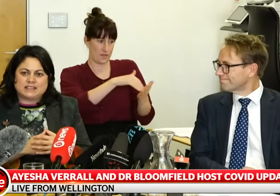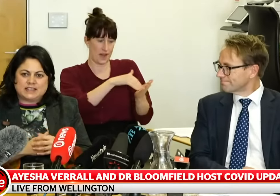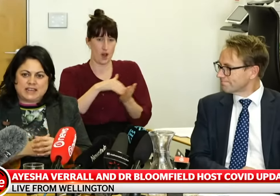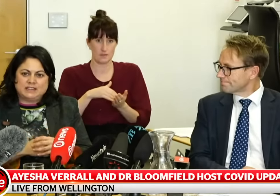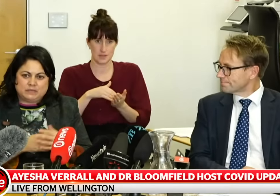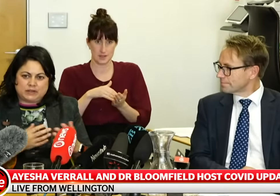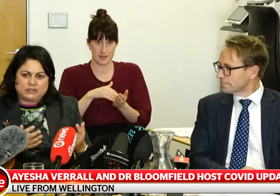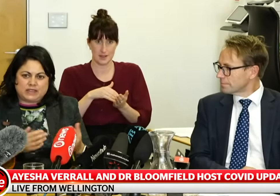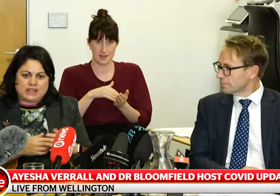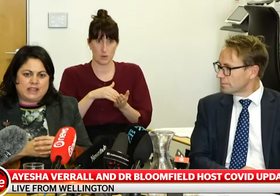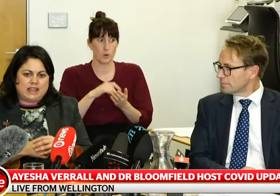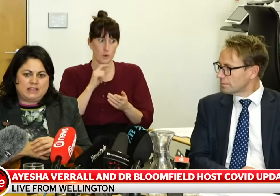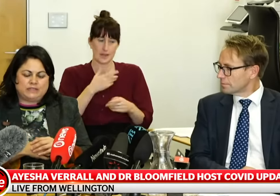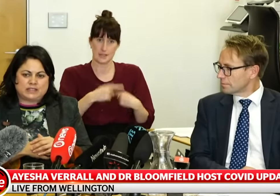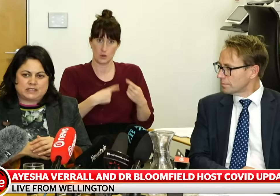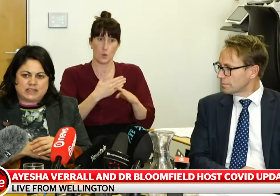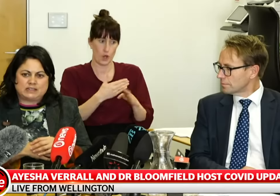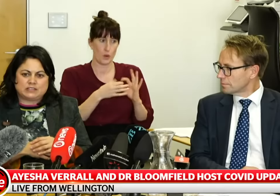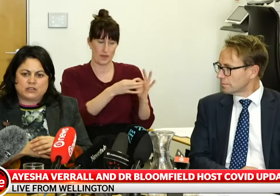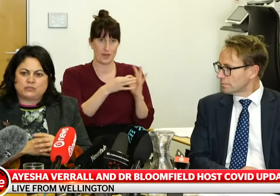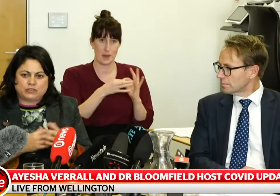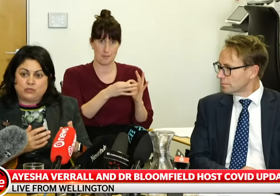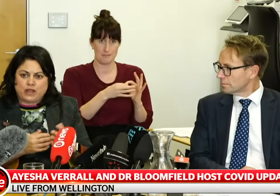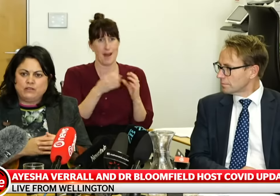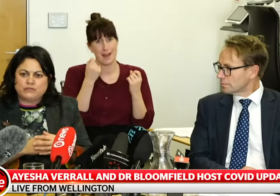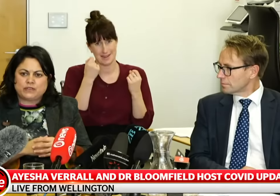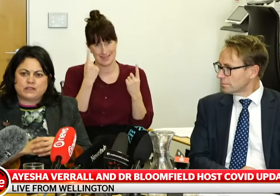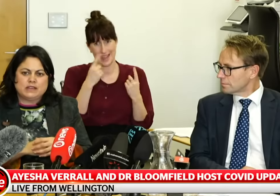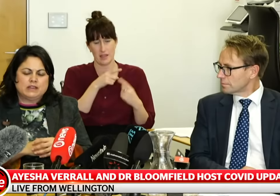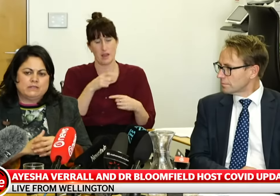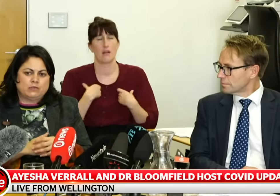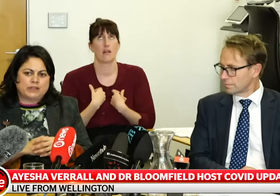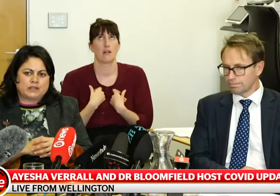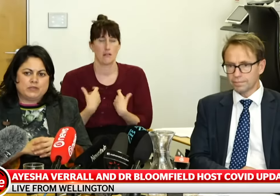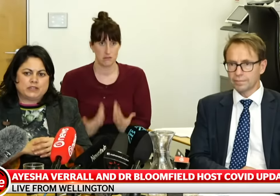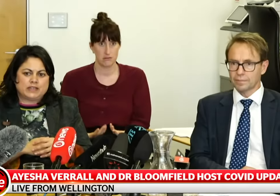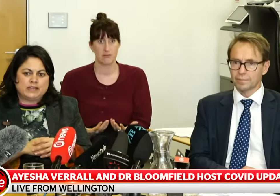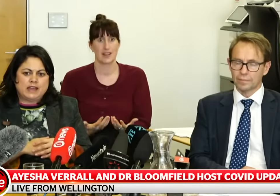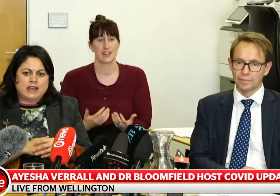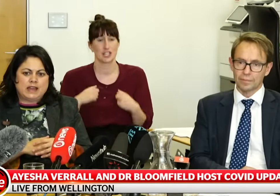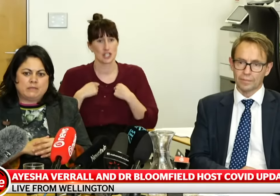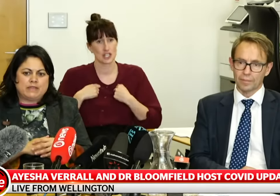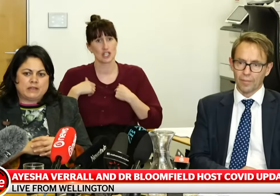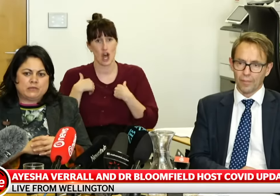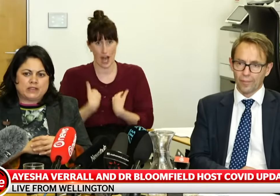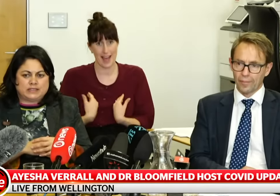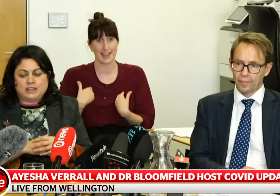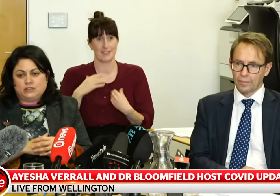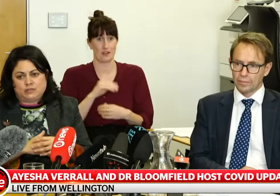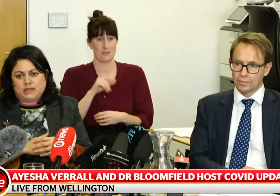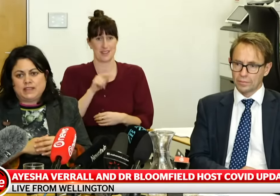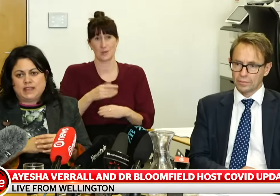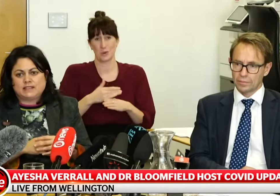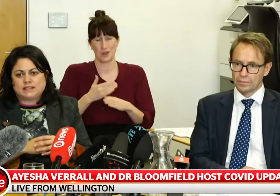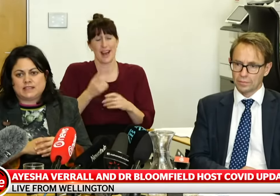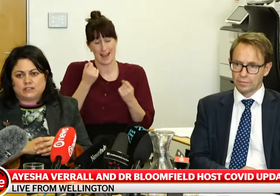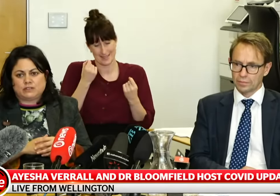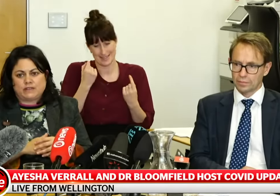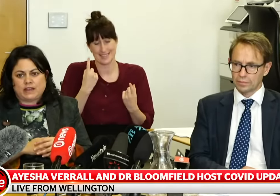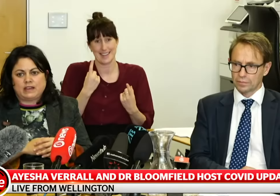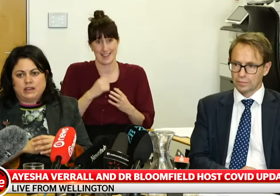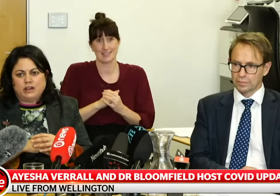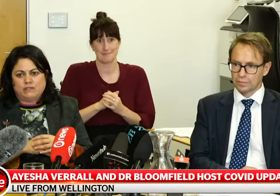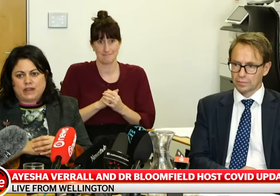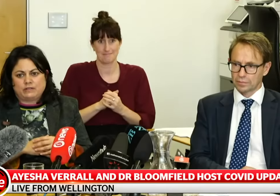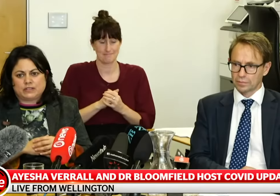totally understand it, because they have just done so well for the community. They will continue to be at the centre